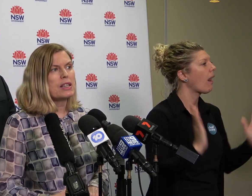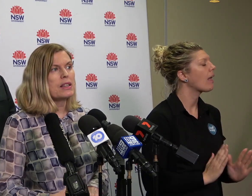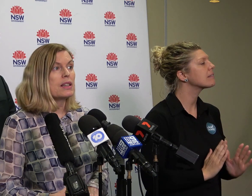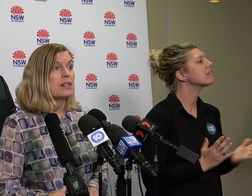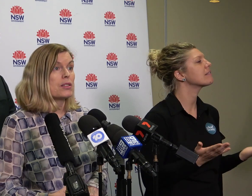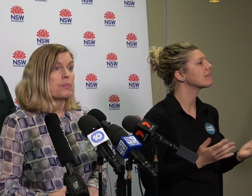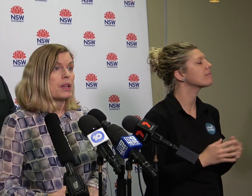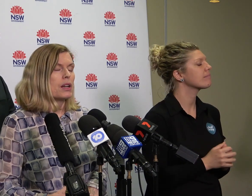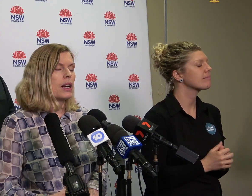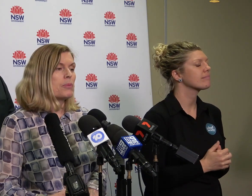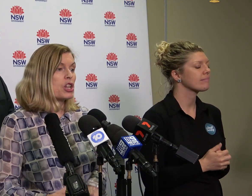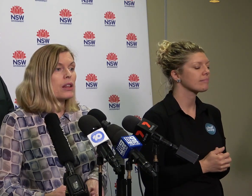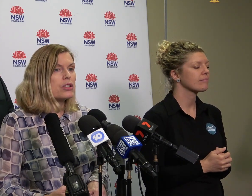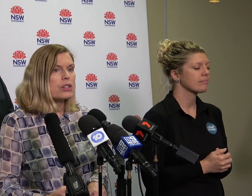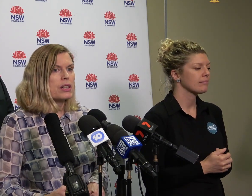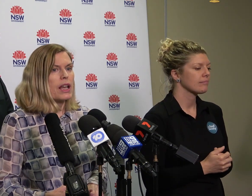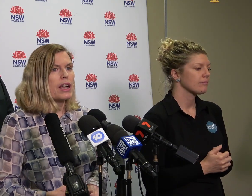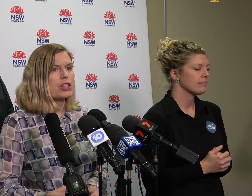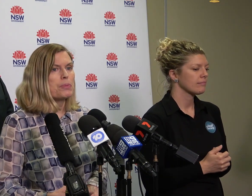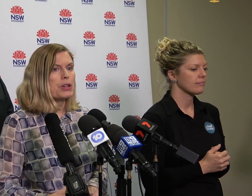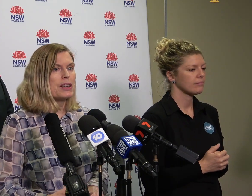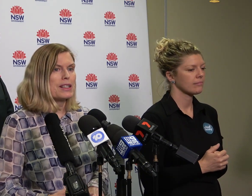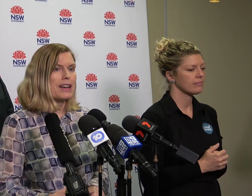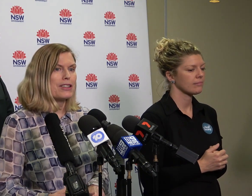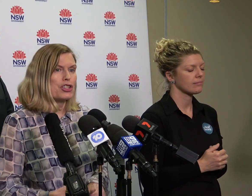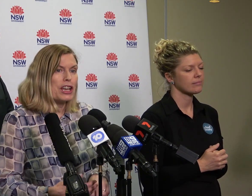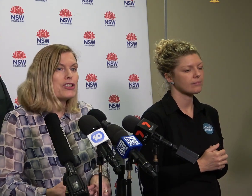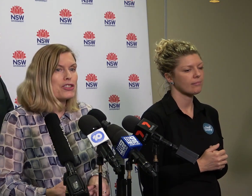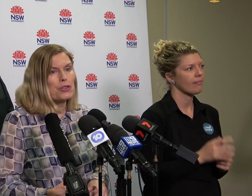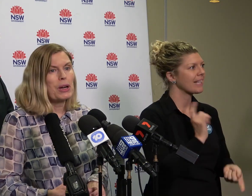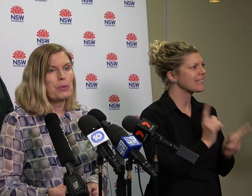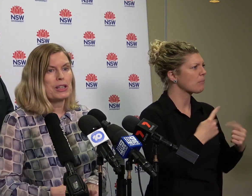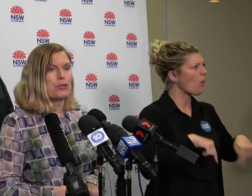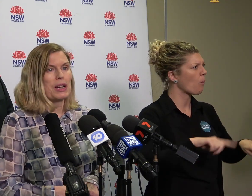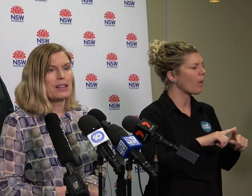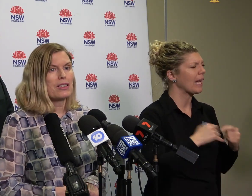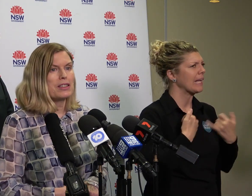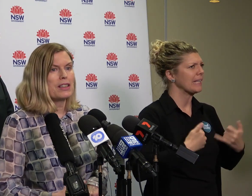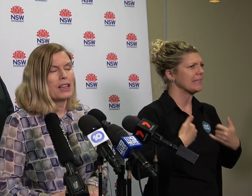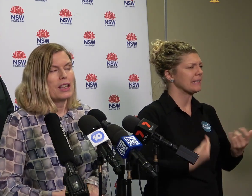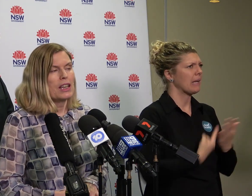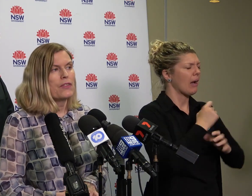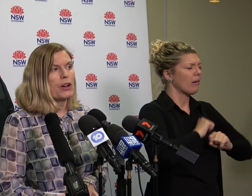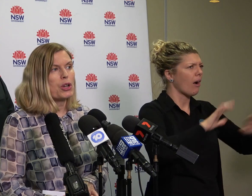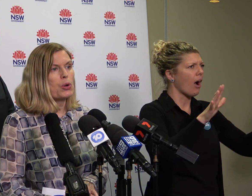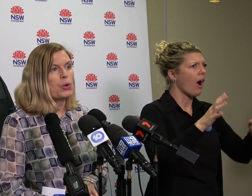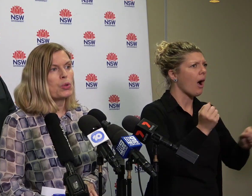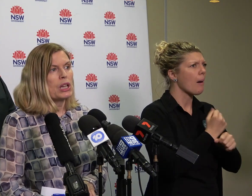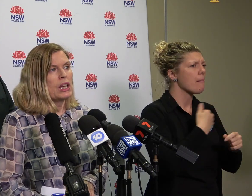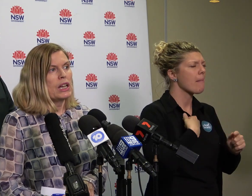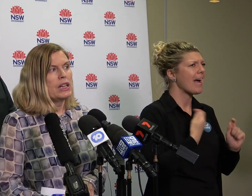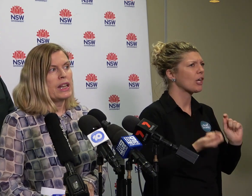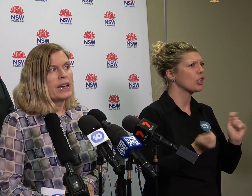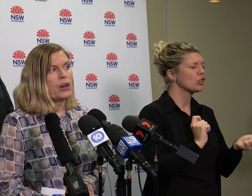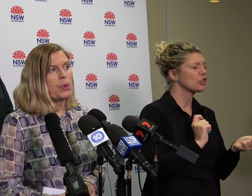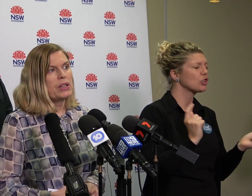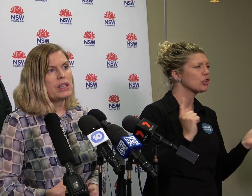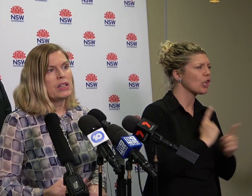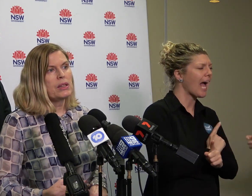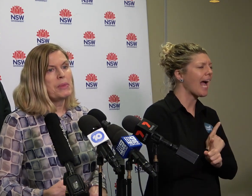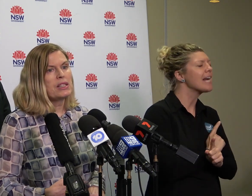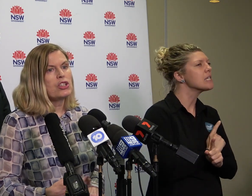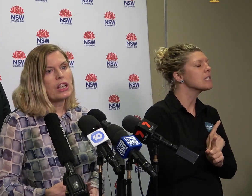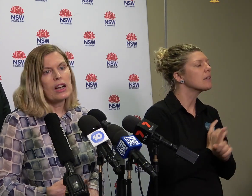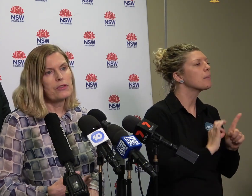often we see these challenges actually bring us out and changes the way we interact. I think, if I recall now,